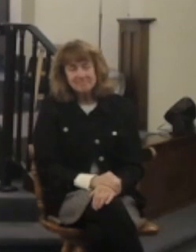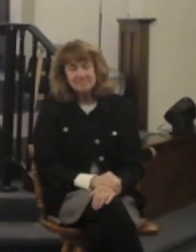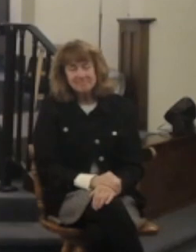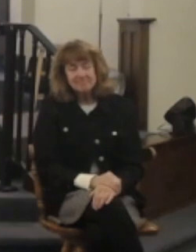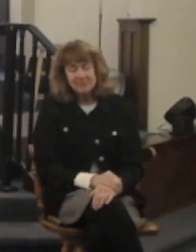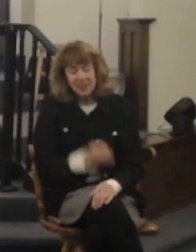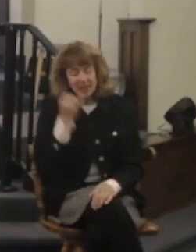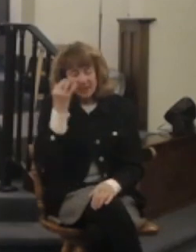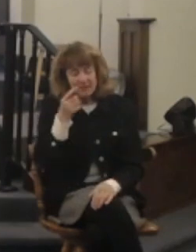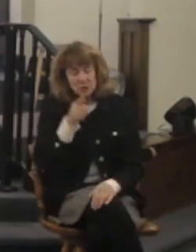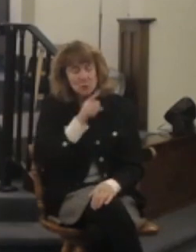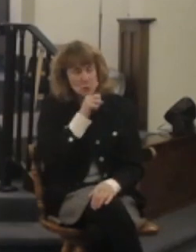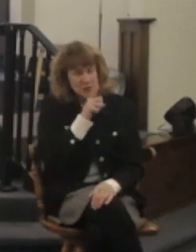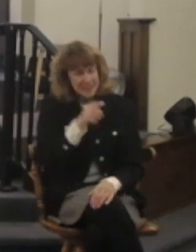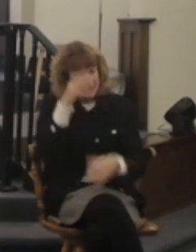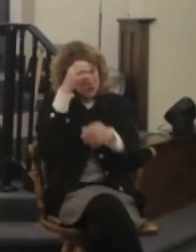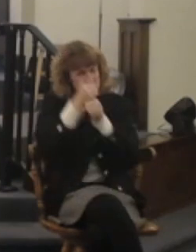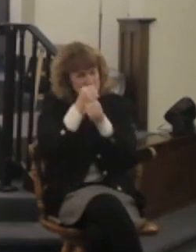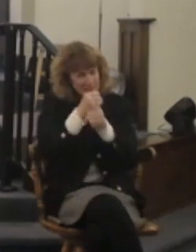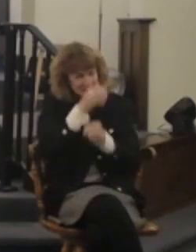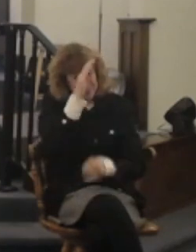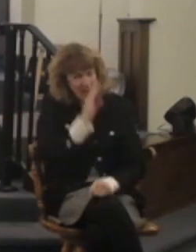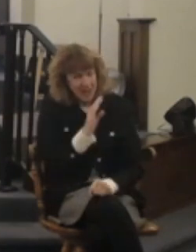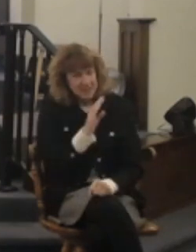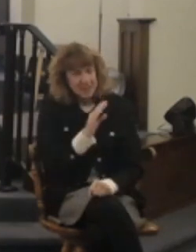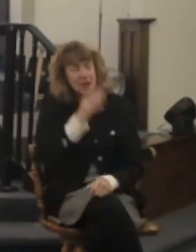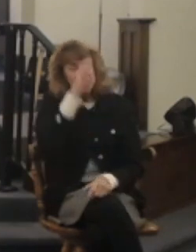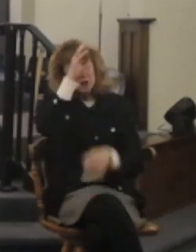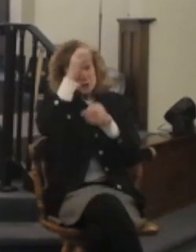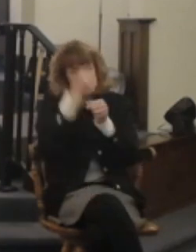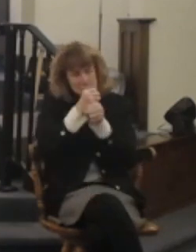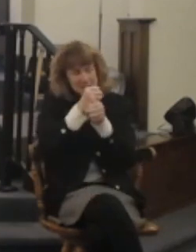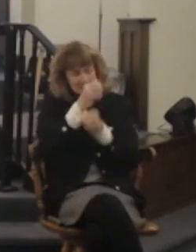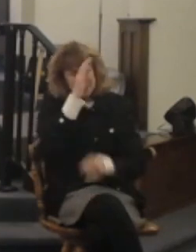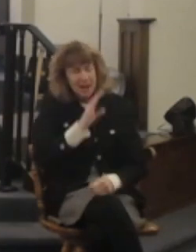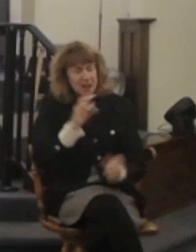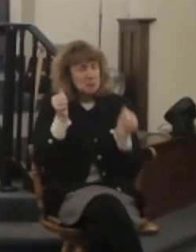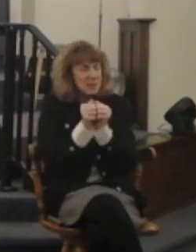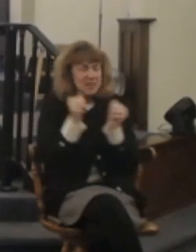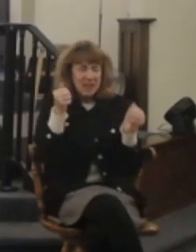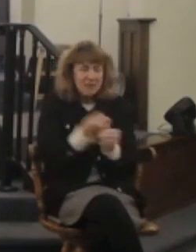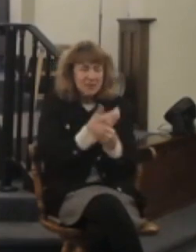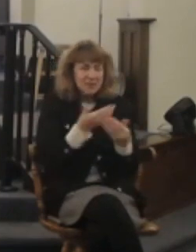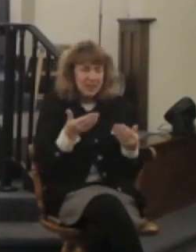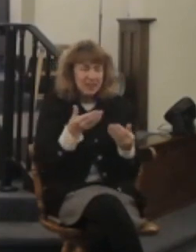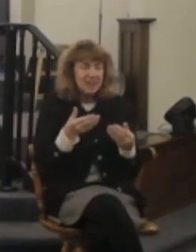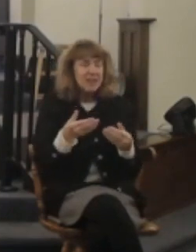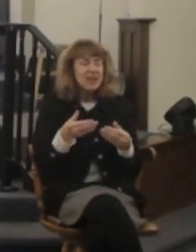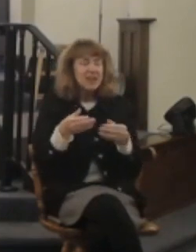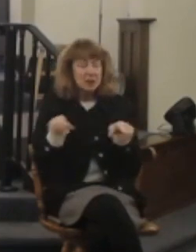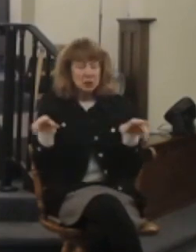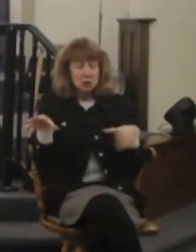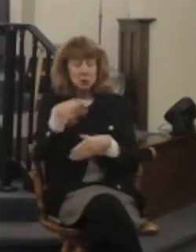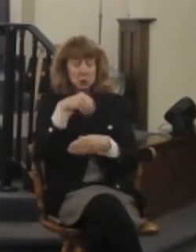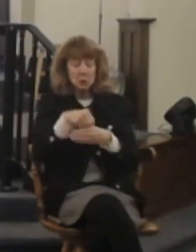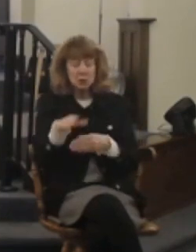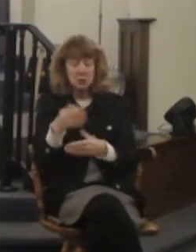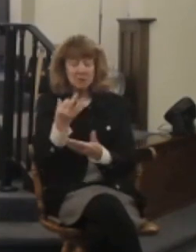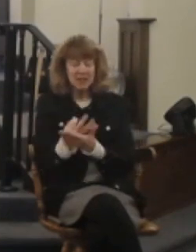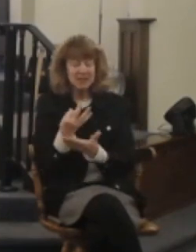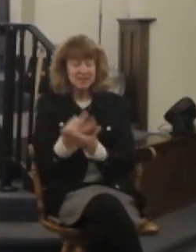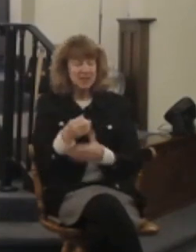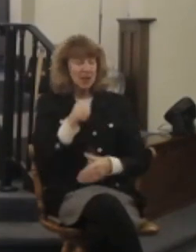If you really do, you will trust Him with everything, and including your finances. Don't be